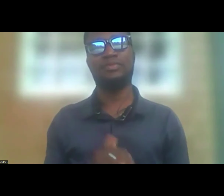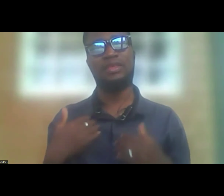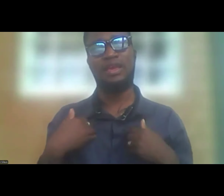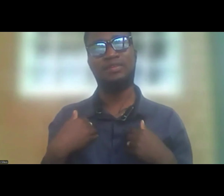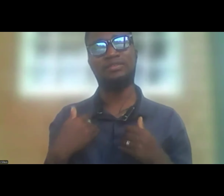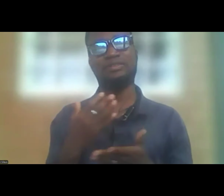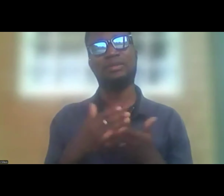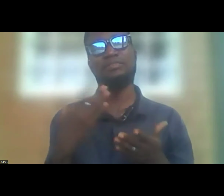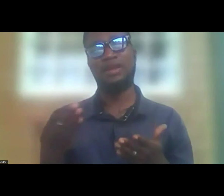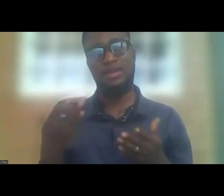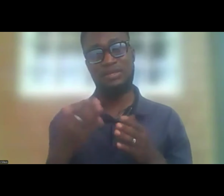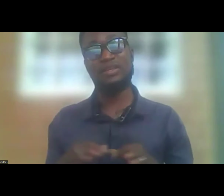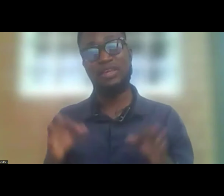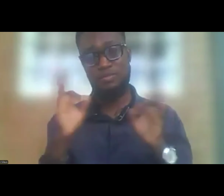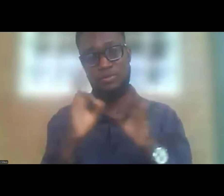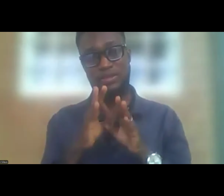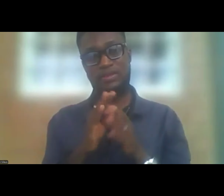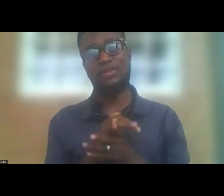Where the Zoom now?